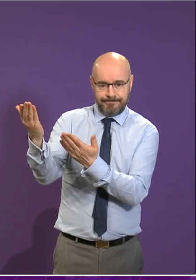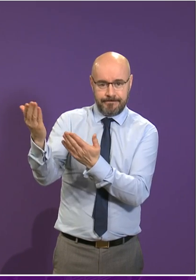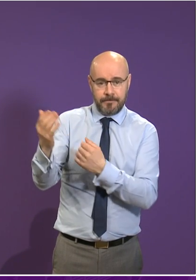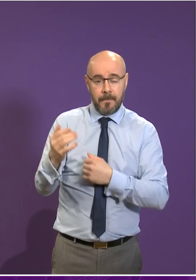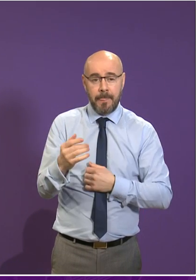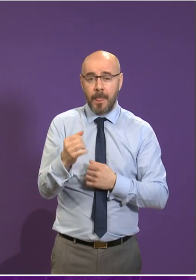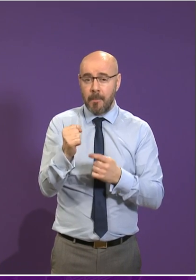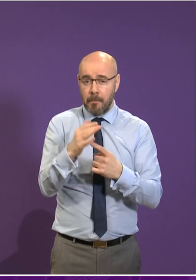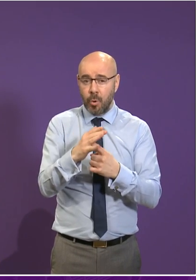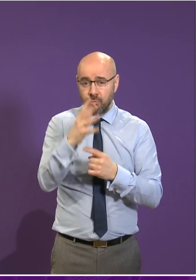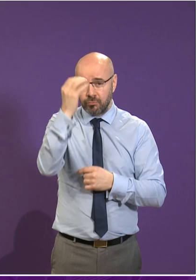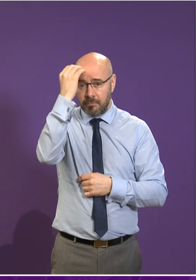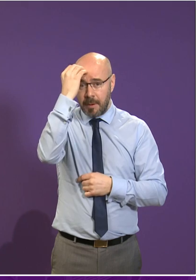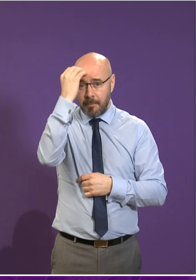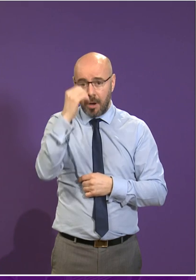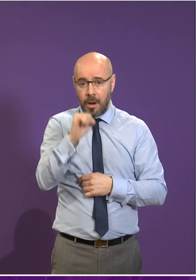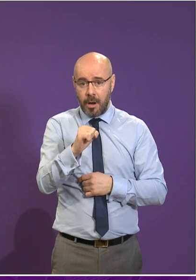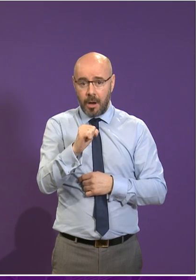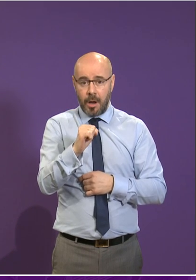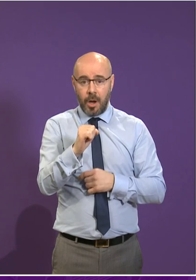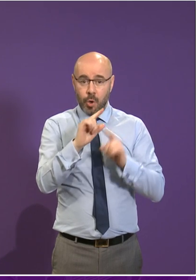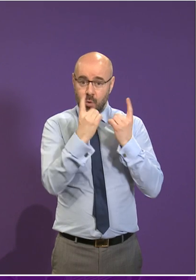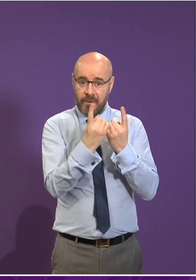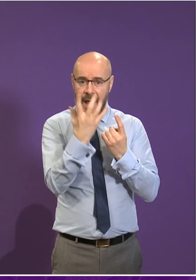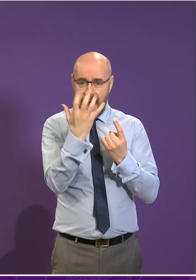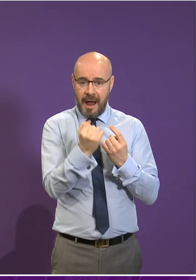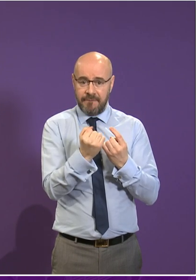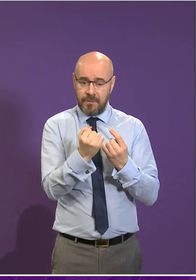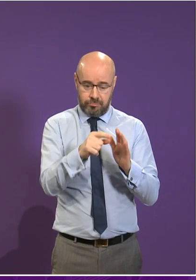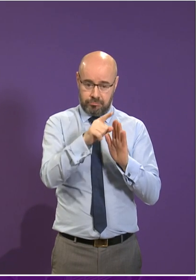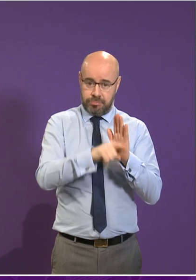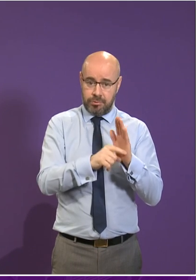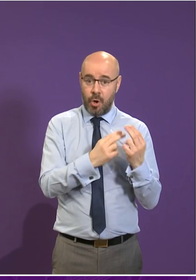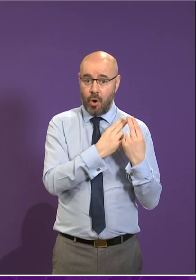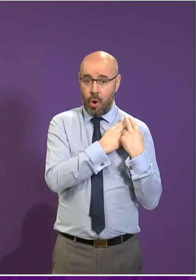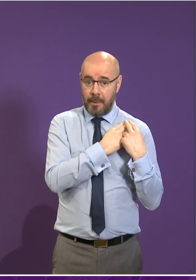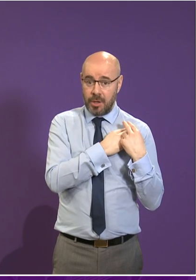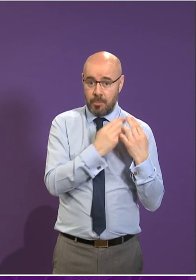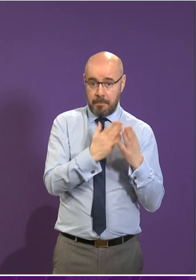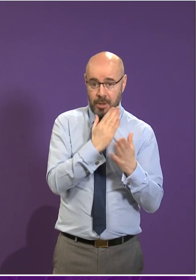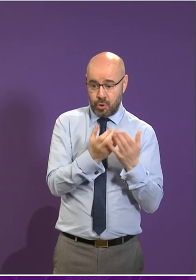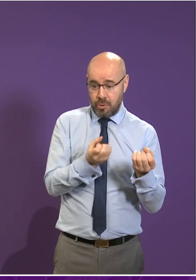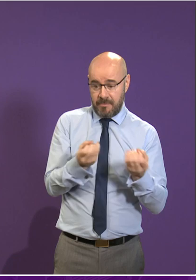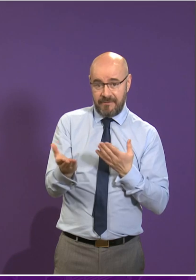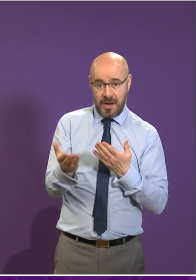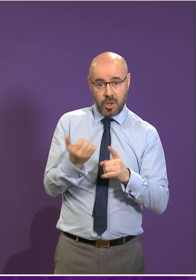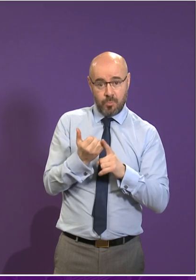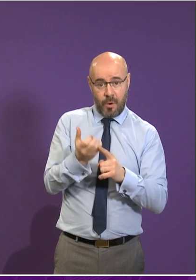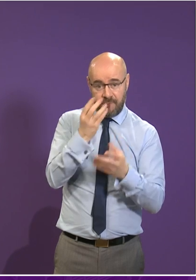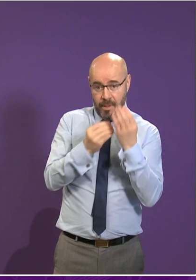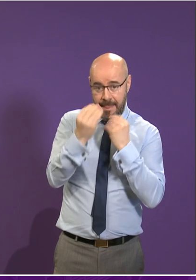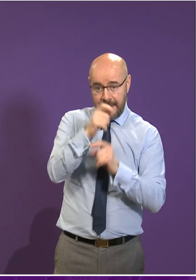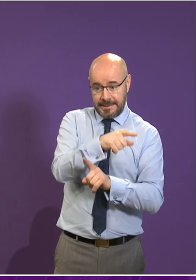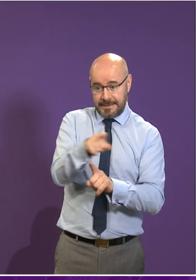important also to have in mind that institutions have clear statutory duties in relation to disabled learners, and I'm sure the committee shares my expectation that they be